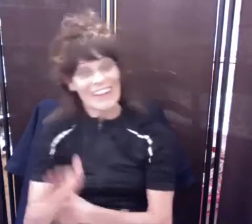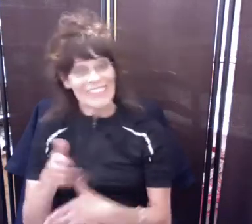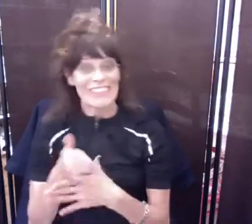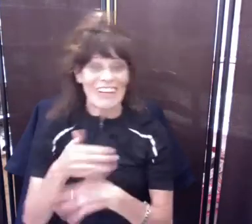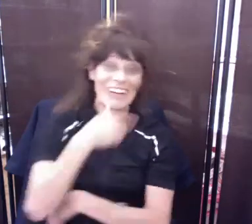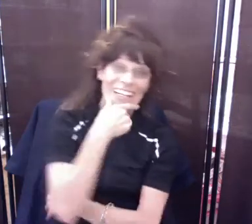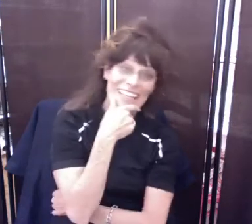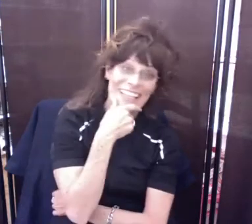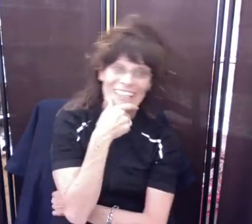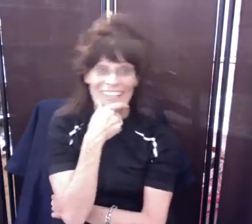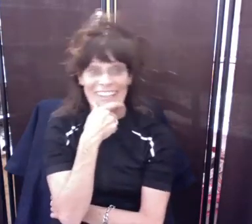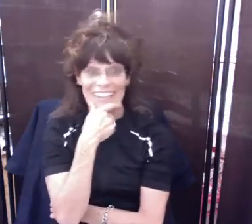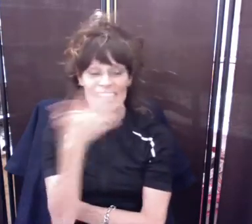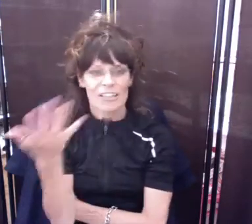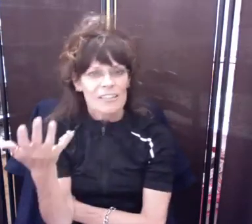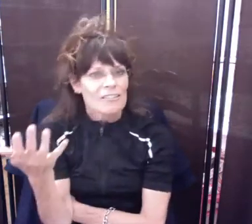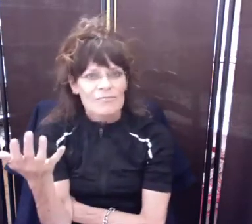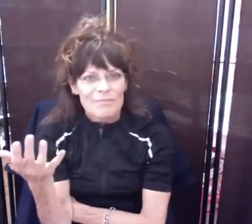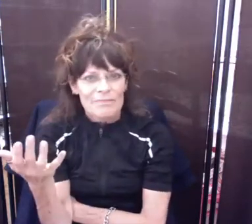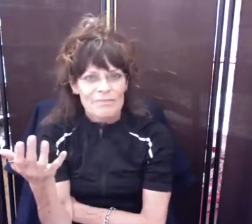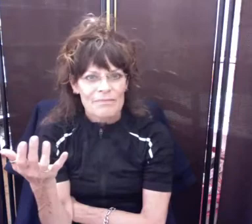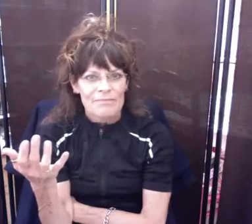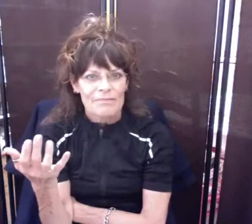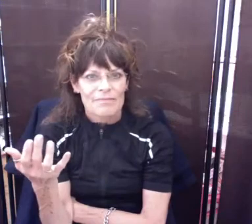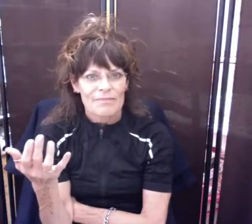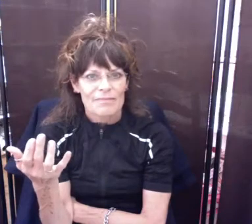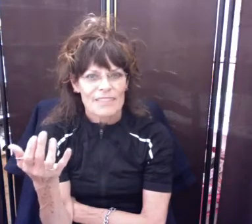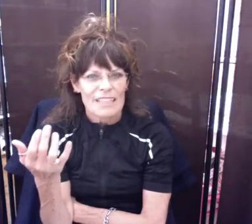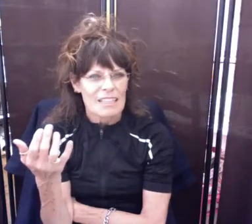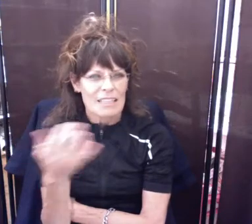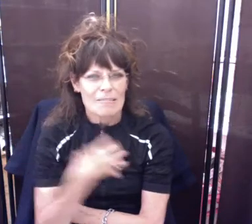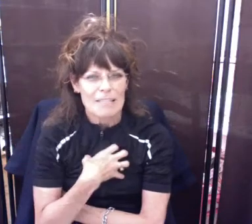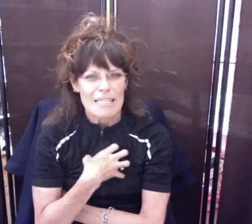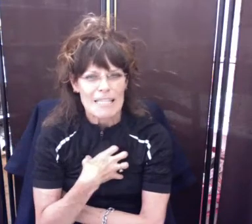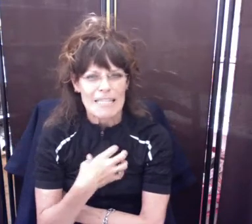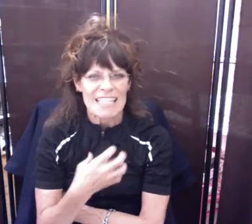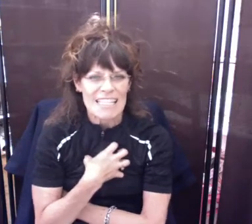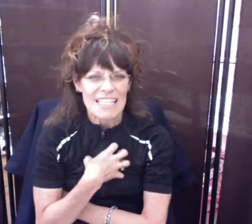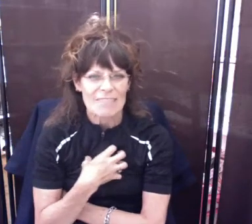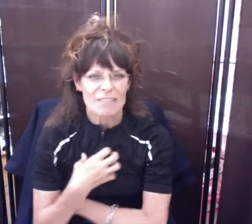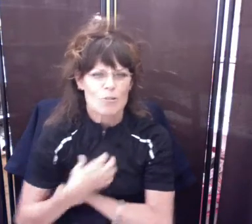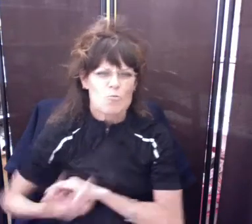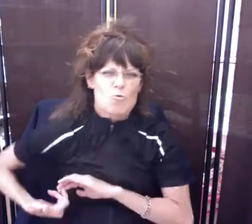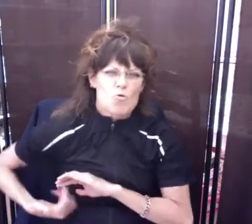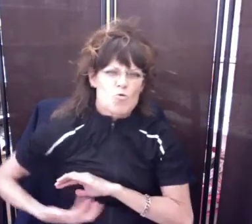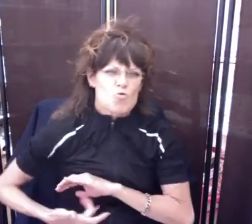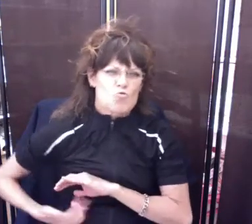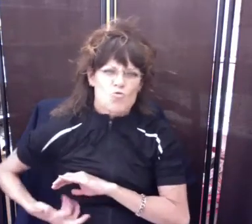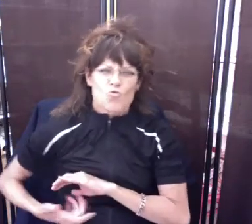so I'm just, resentment is just rolling over me. Self-centered fear is rolling over